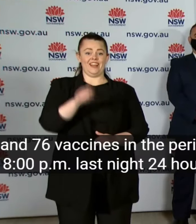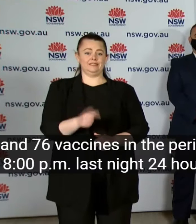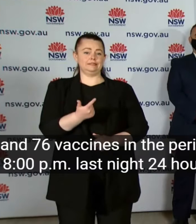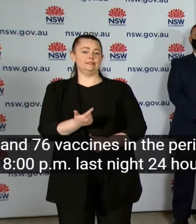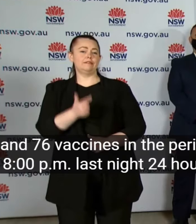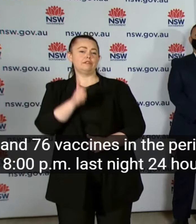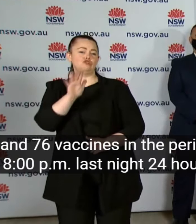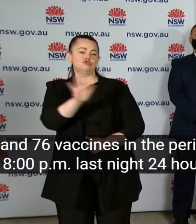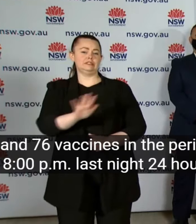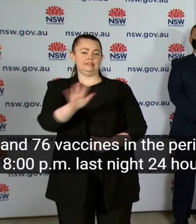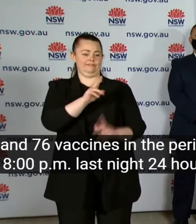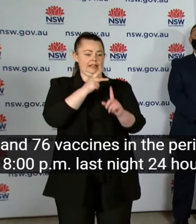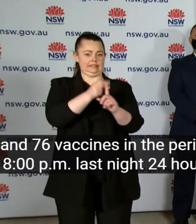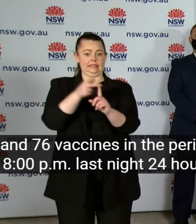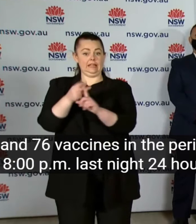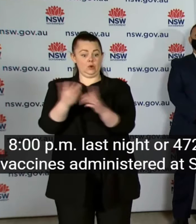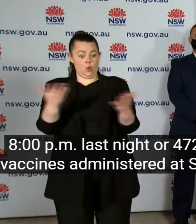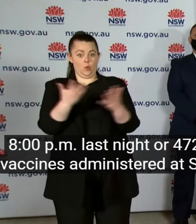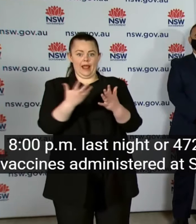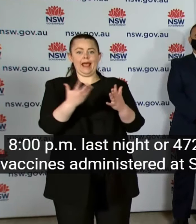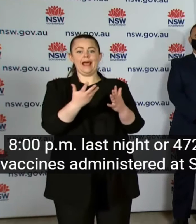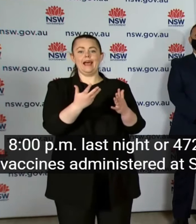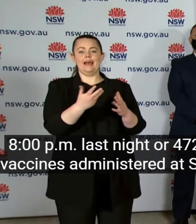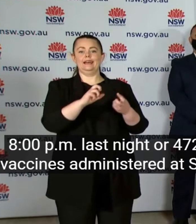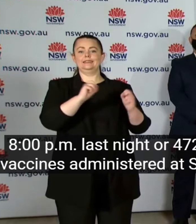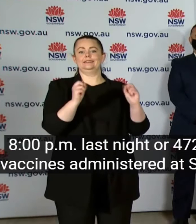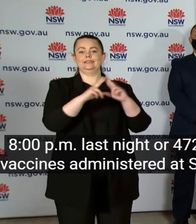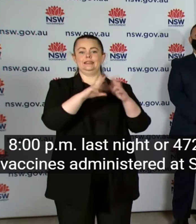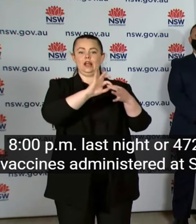4,721 vaccines administered at Sydney Olympic Park and